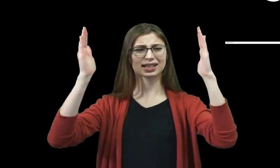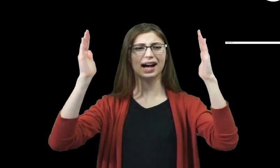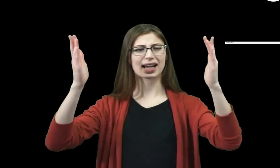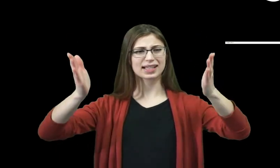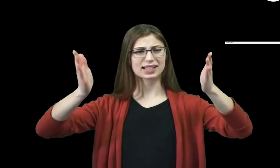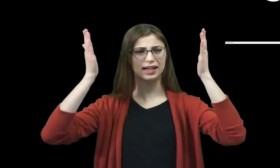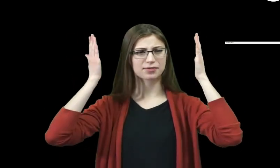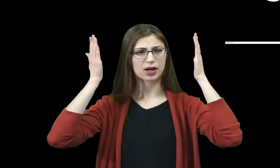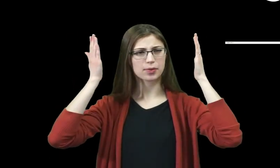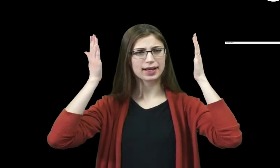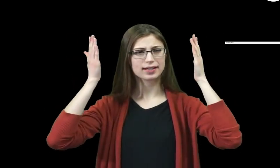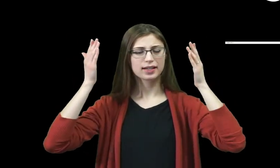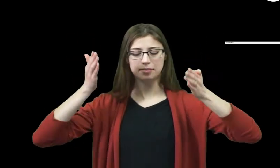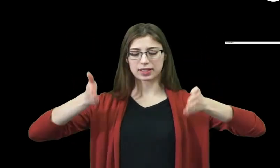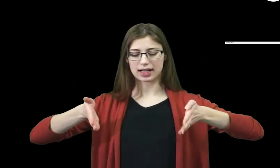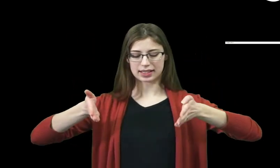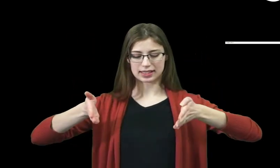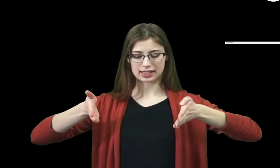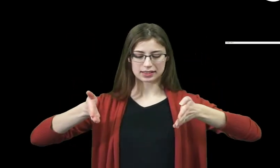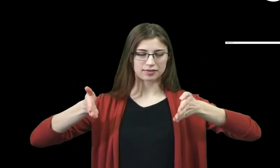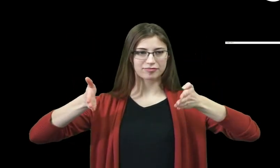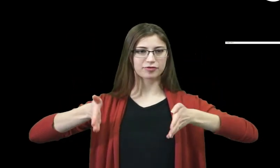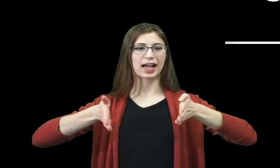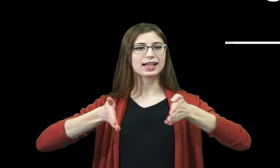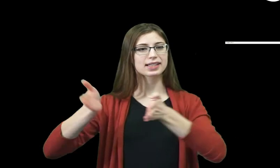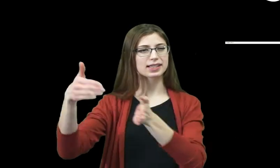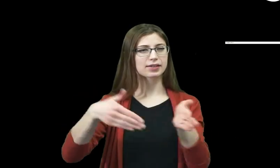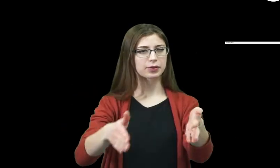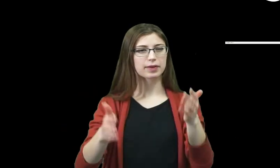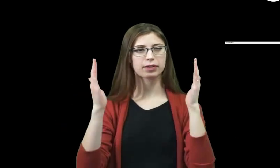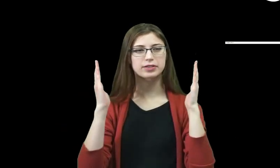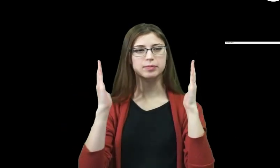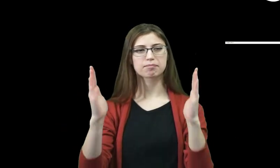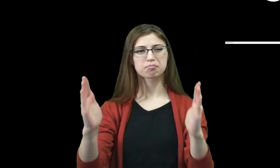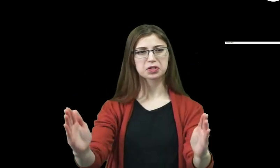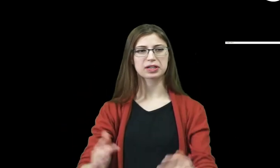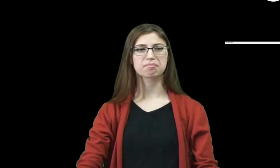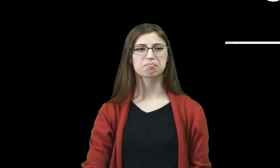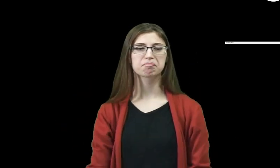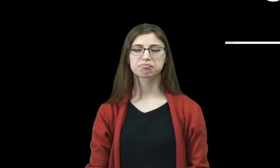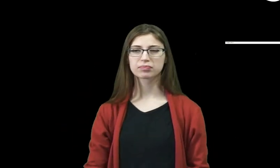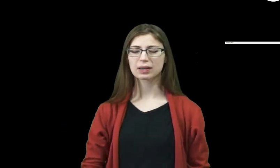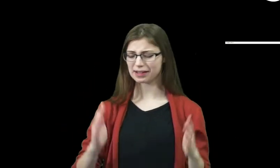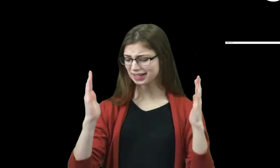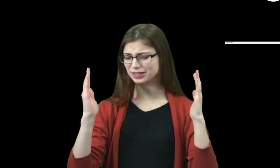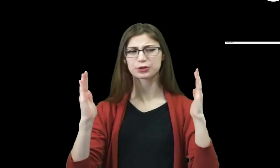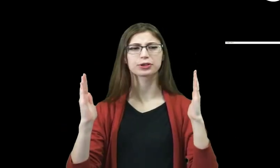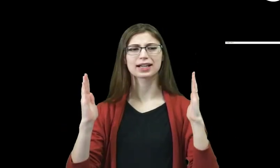high as the sign for hallway, but not as flat as the sign for river, just street. About here at shoulder height is